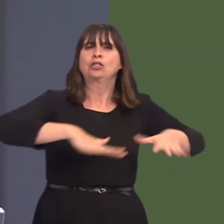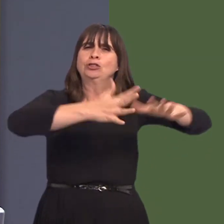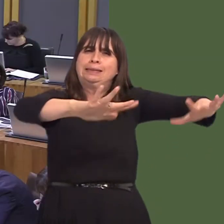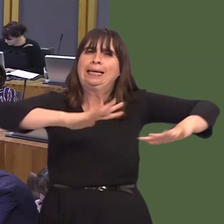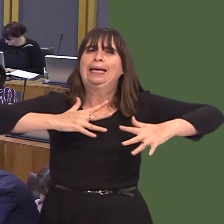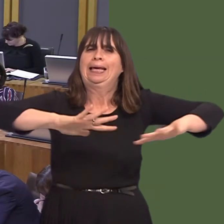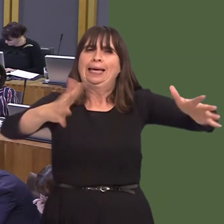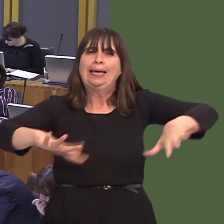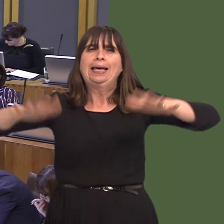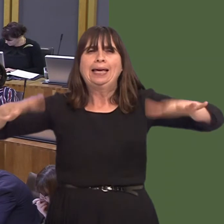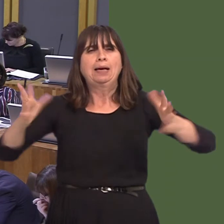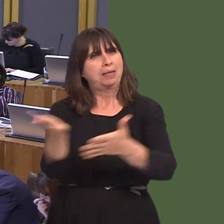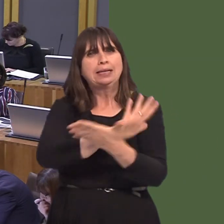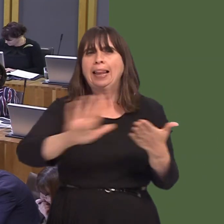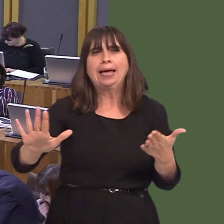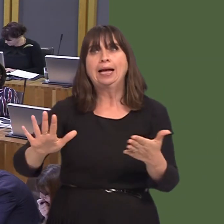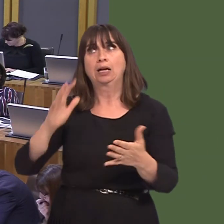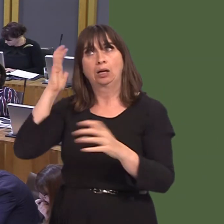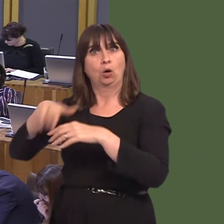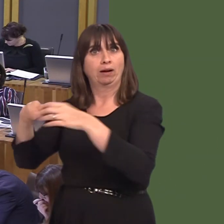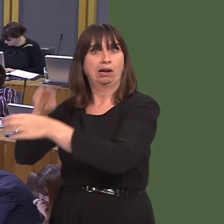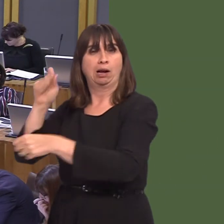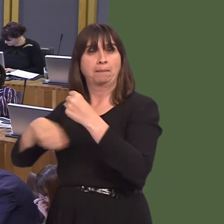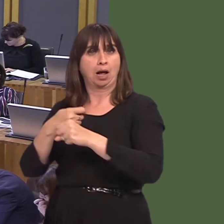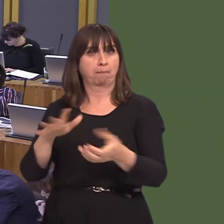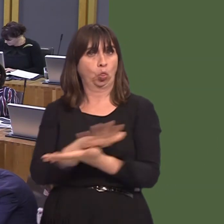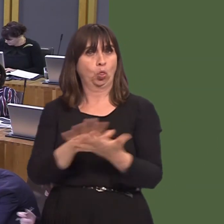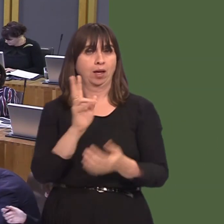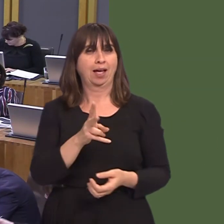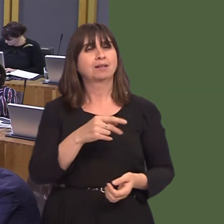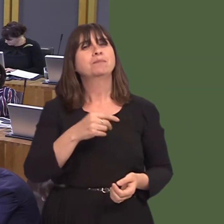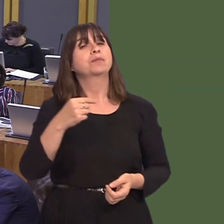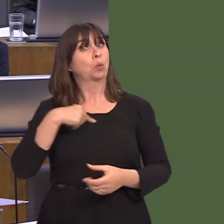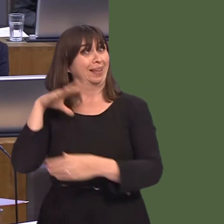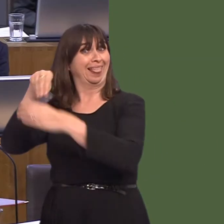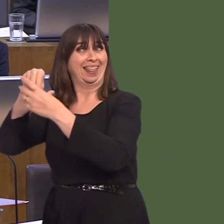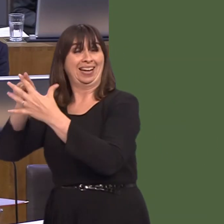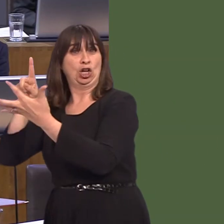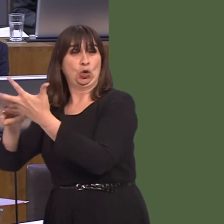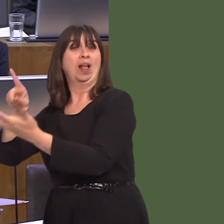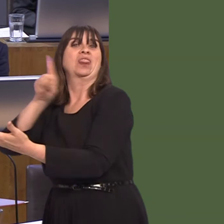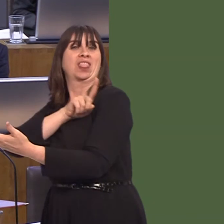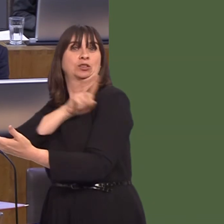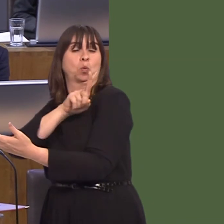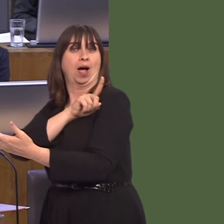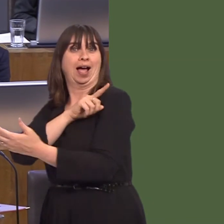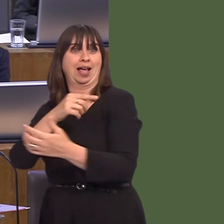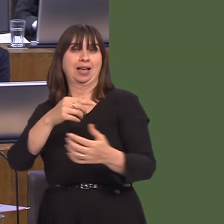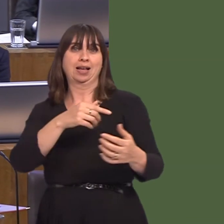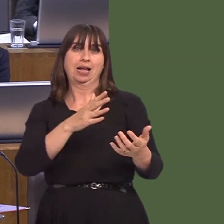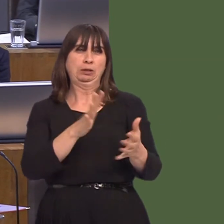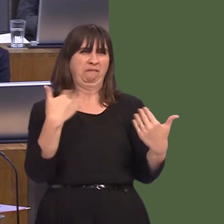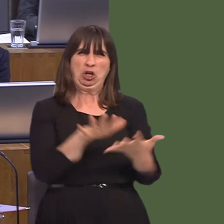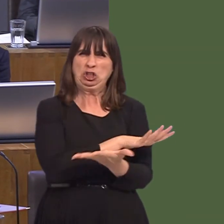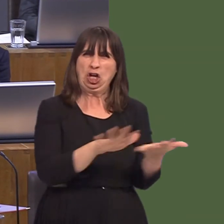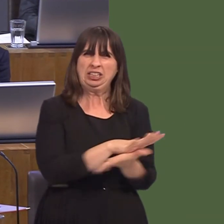management? Well, it has to be said that it is our membership of the EU that drove up environmental standards in the UK. Our standards